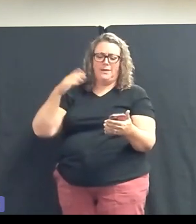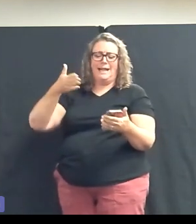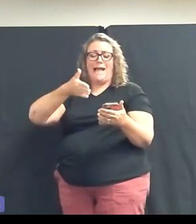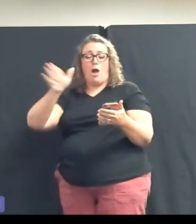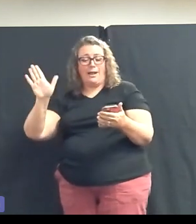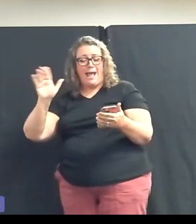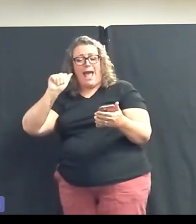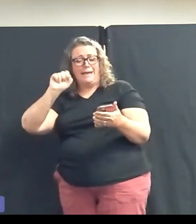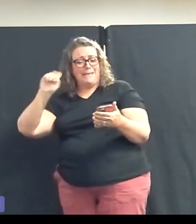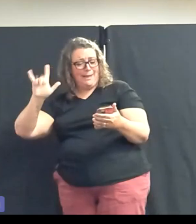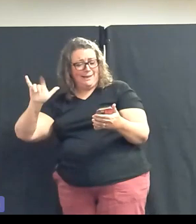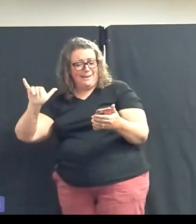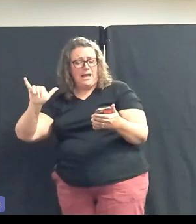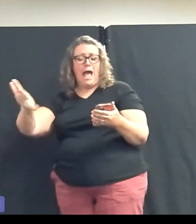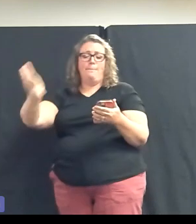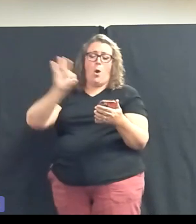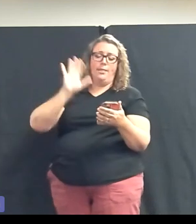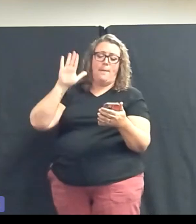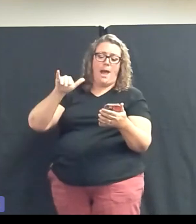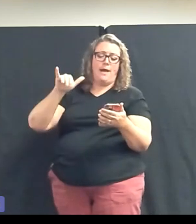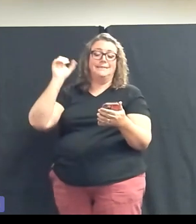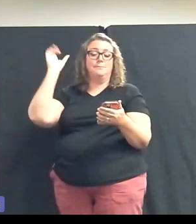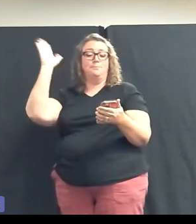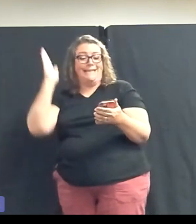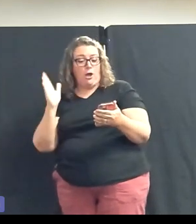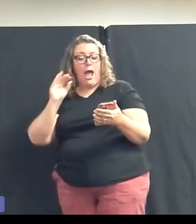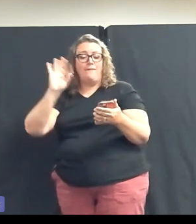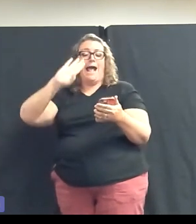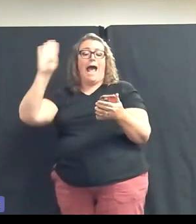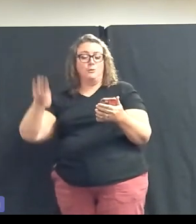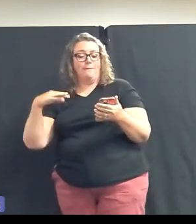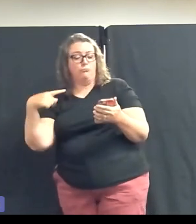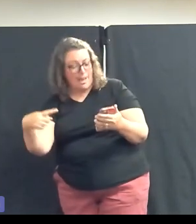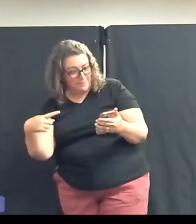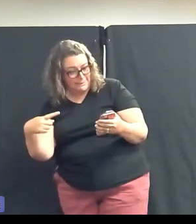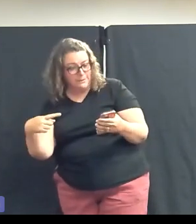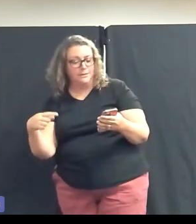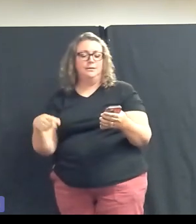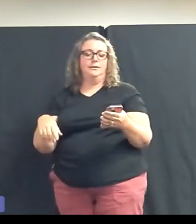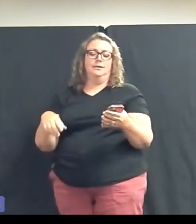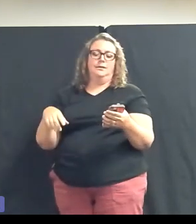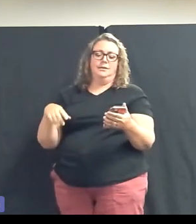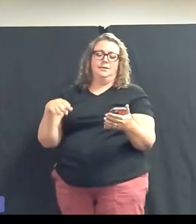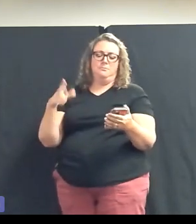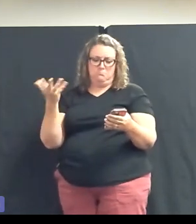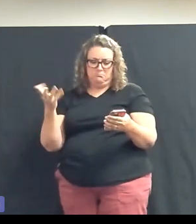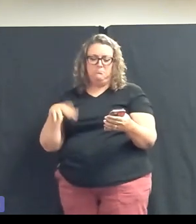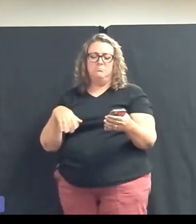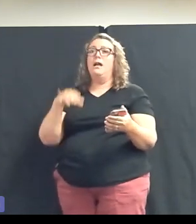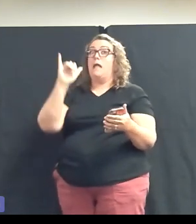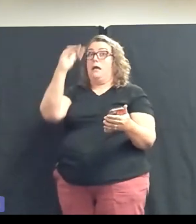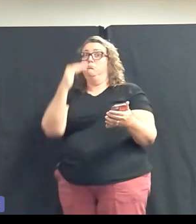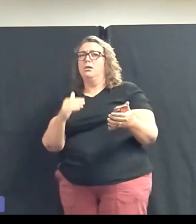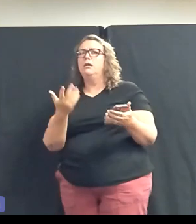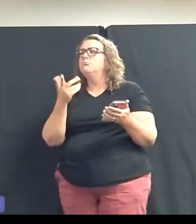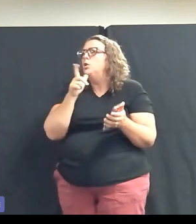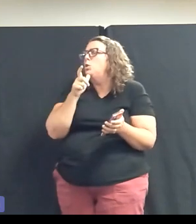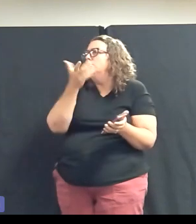advisory in their capacity. There is someone appointed from the General Assembly, by the Speaker of the